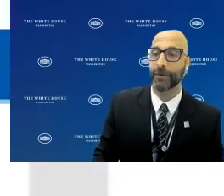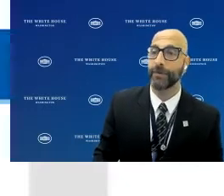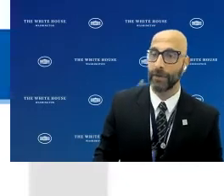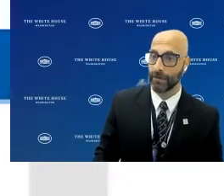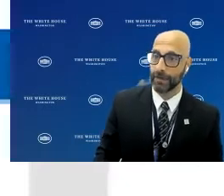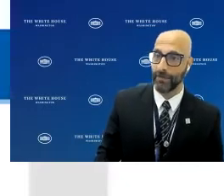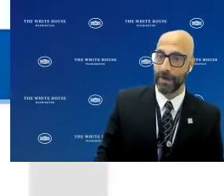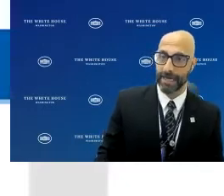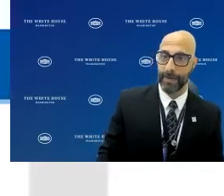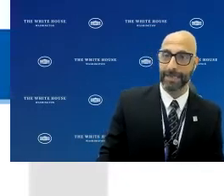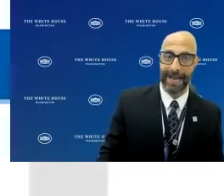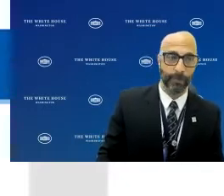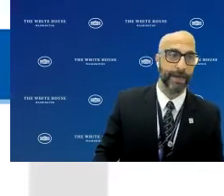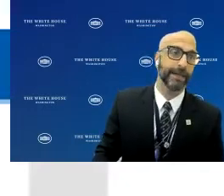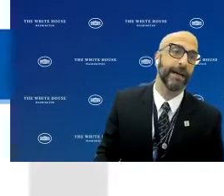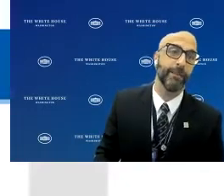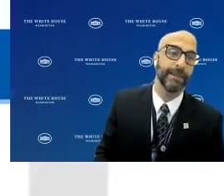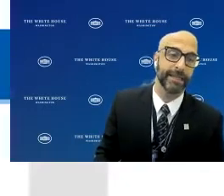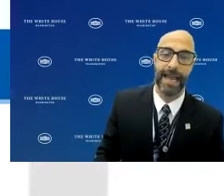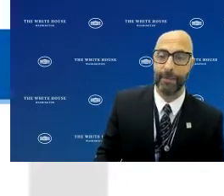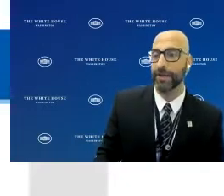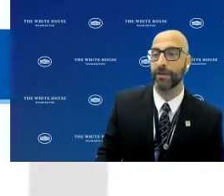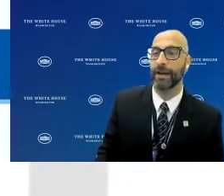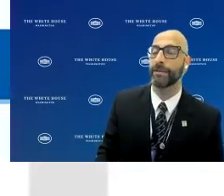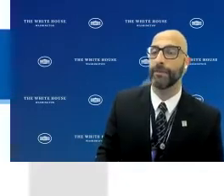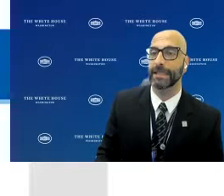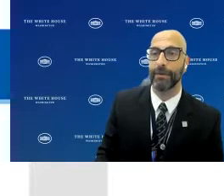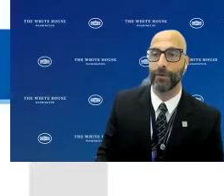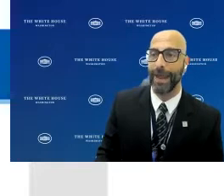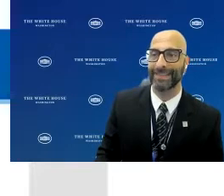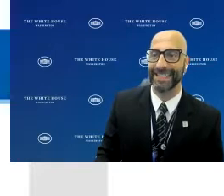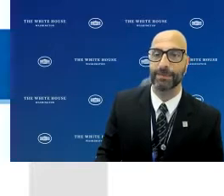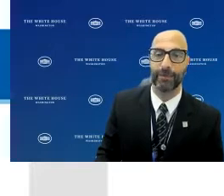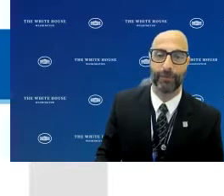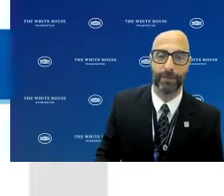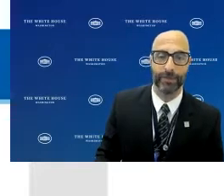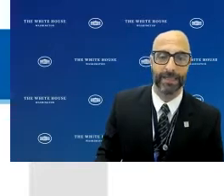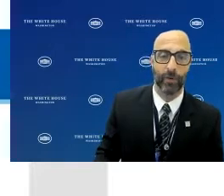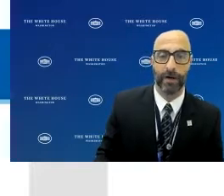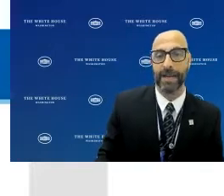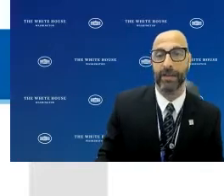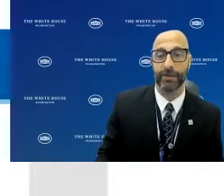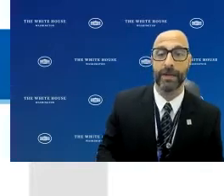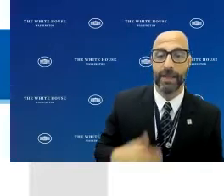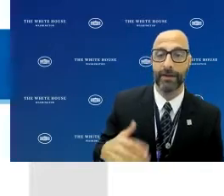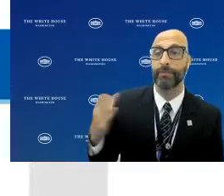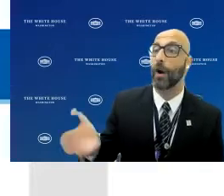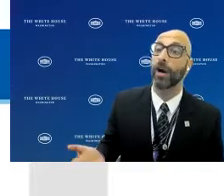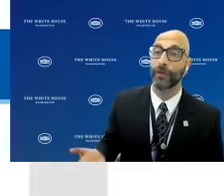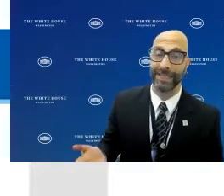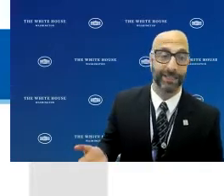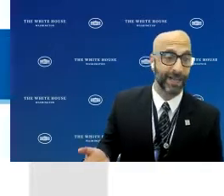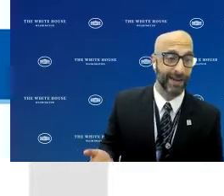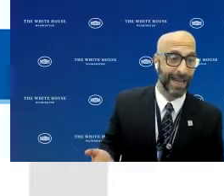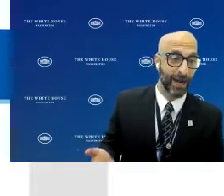This is a different view of the monkeypox outbreak. This is an epi curve. Some of you may have seen these before, but just to orient you,